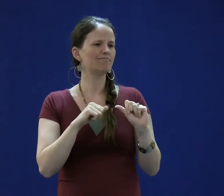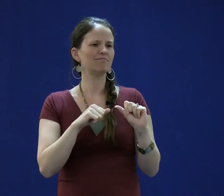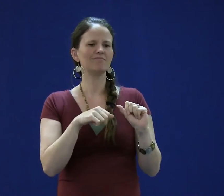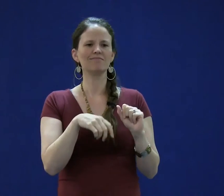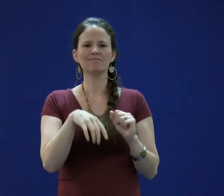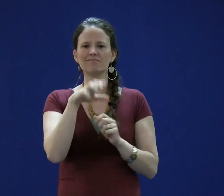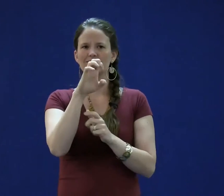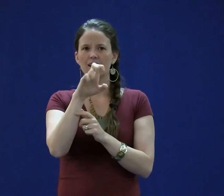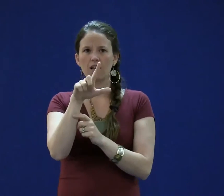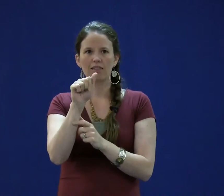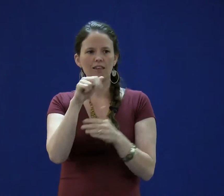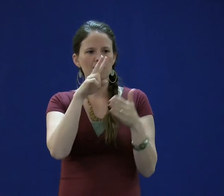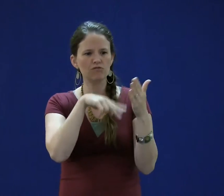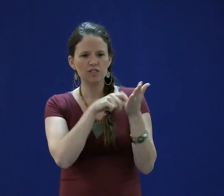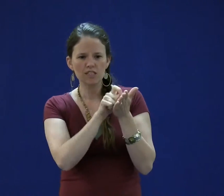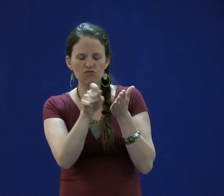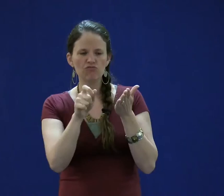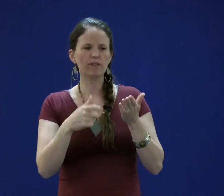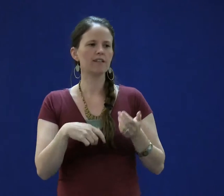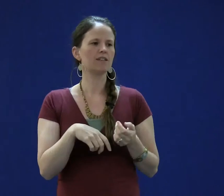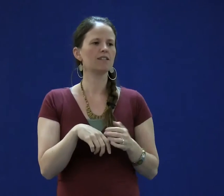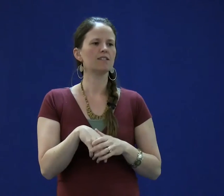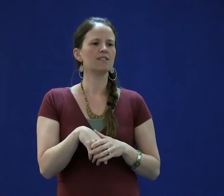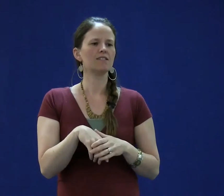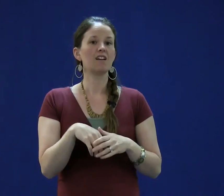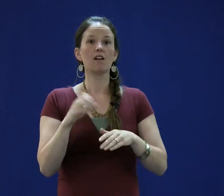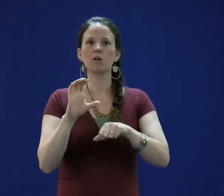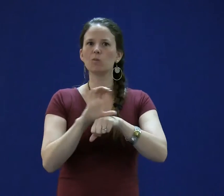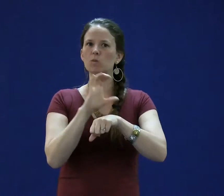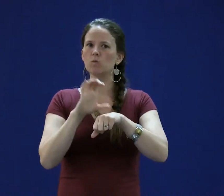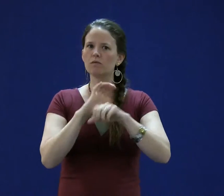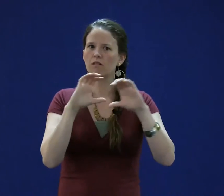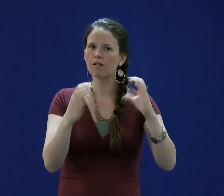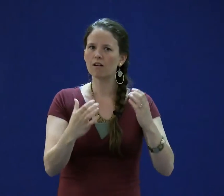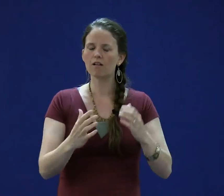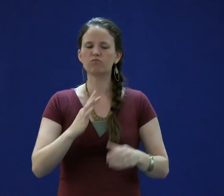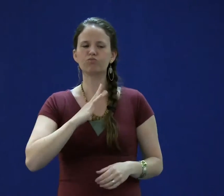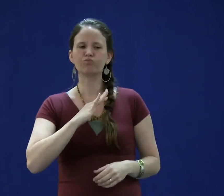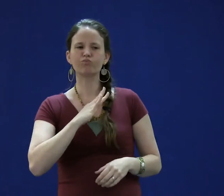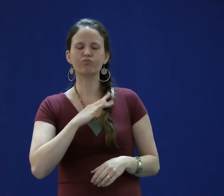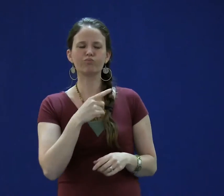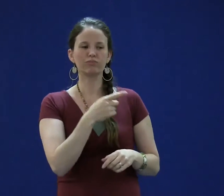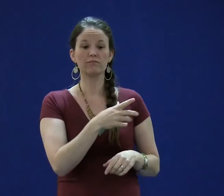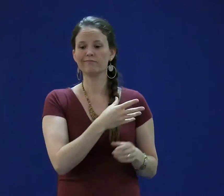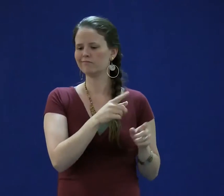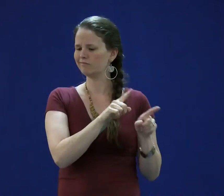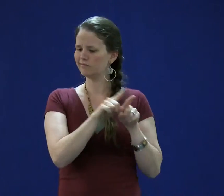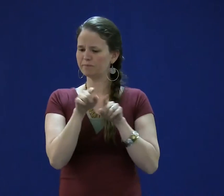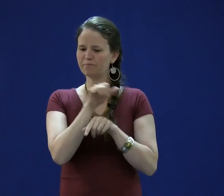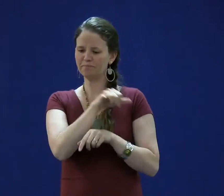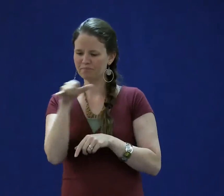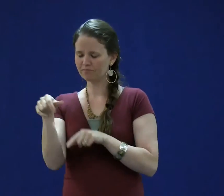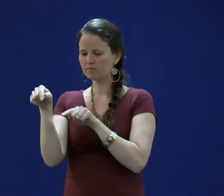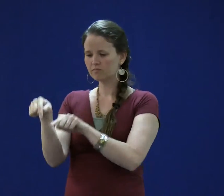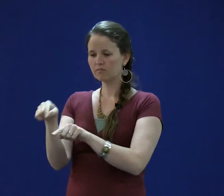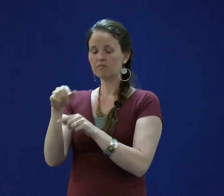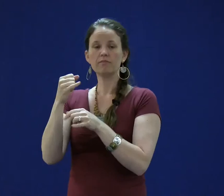science, English as a second language, literacy, and computer classes.